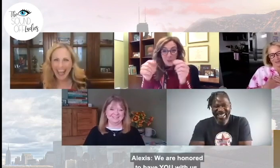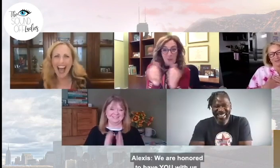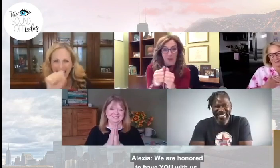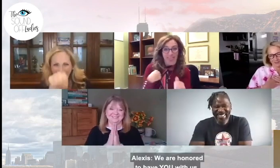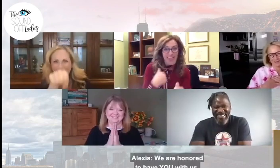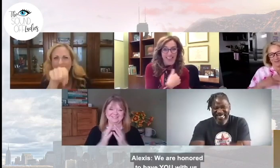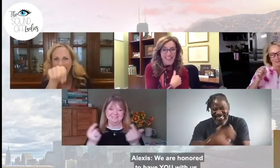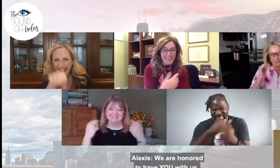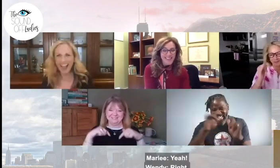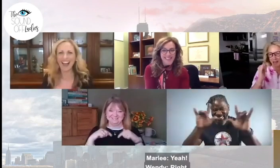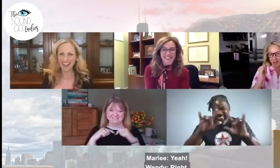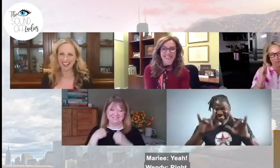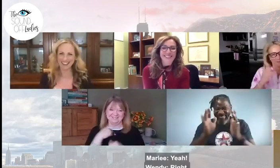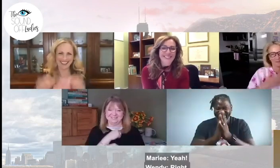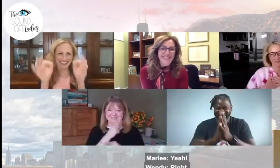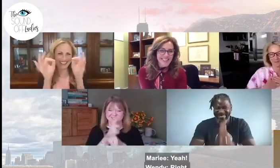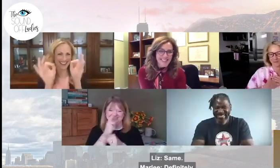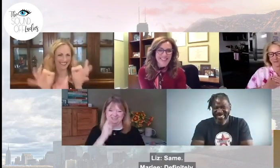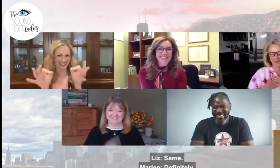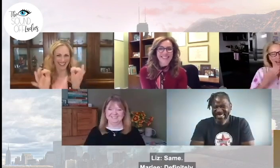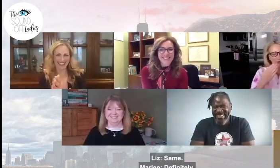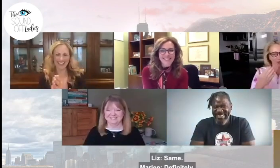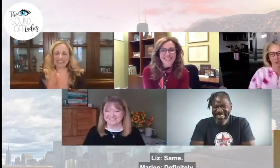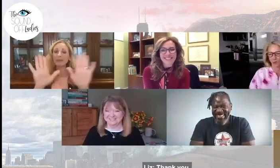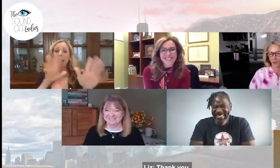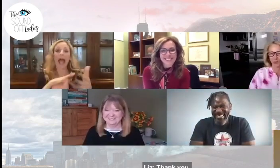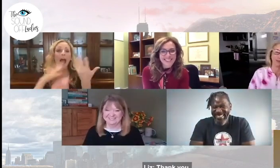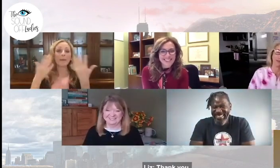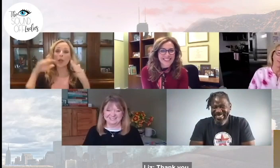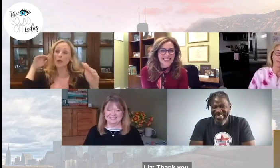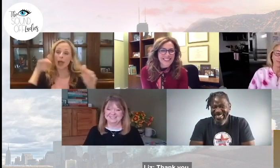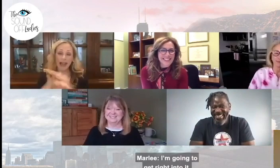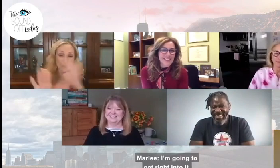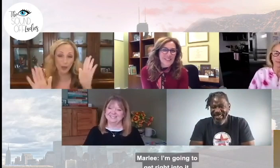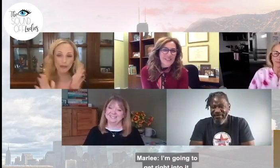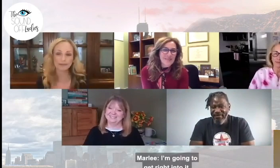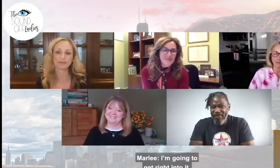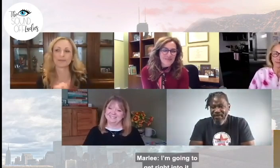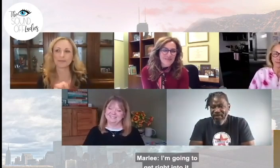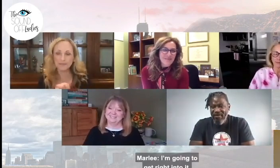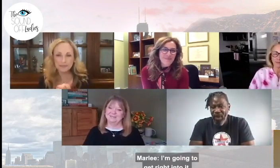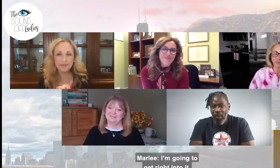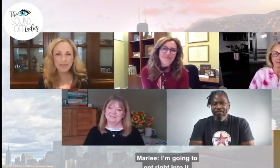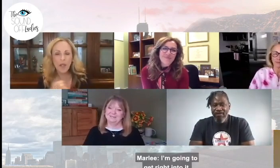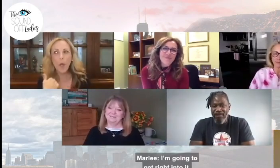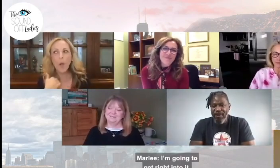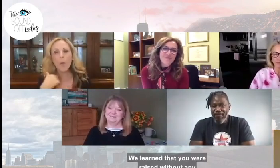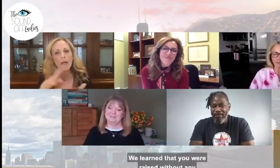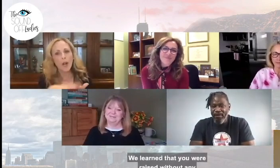here. Thank you for being with us. Same. Awesome. We're going to dive right into it.